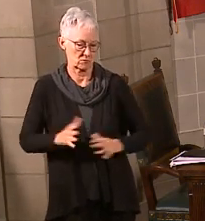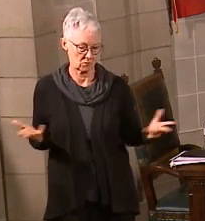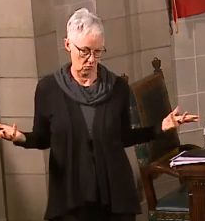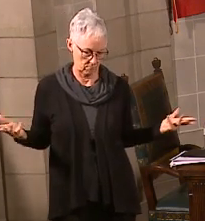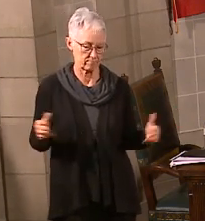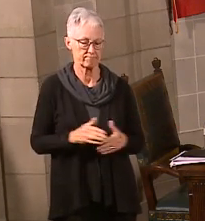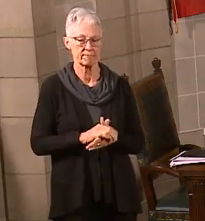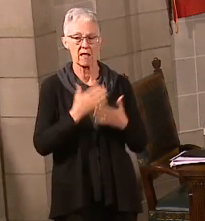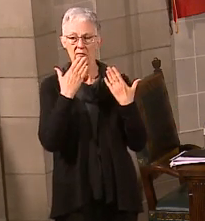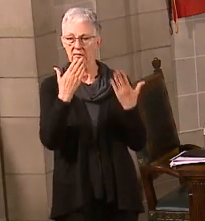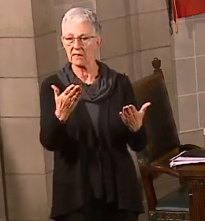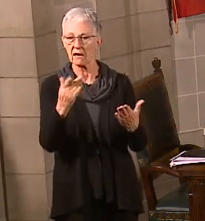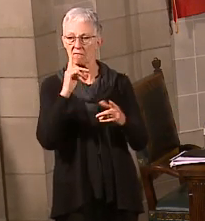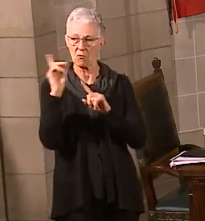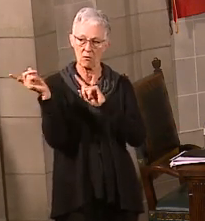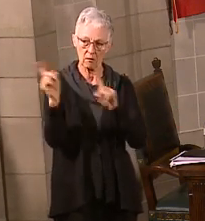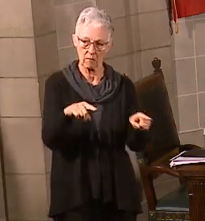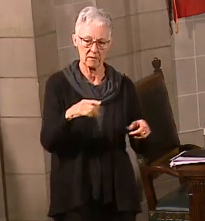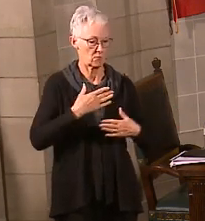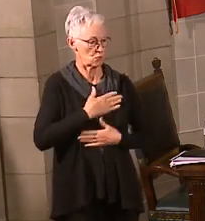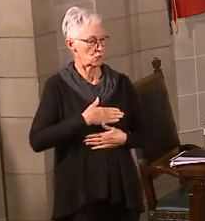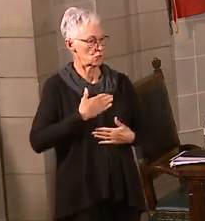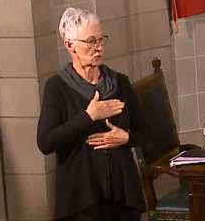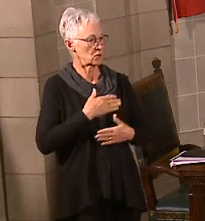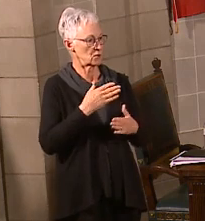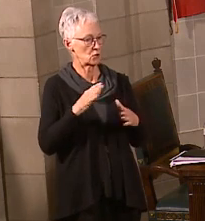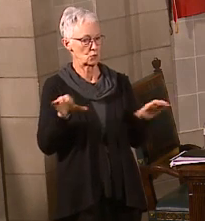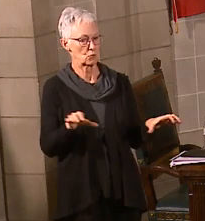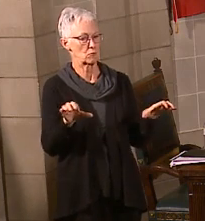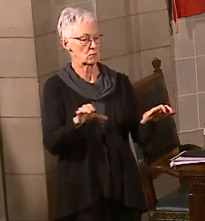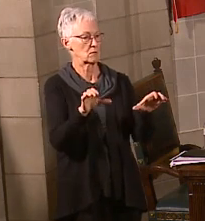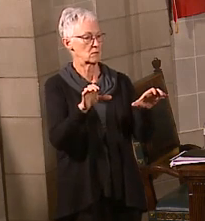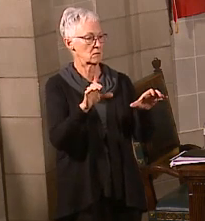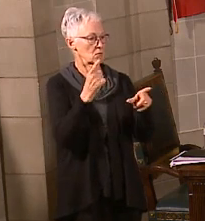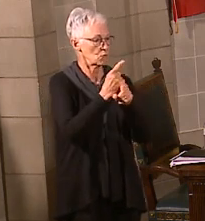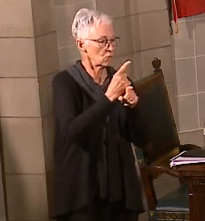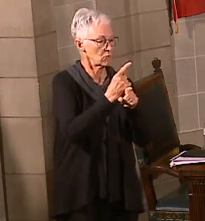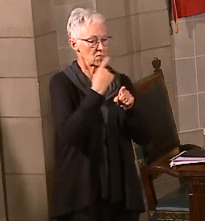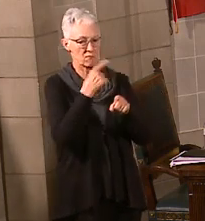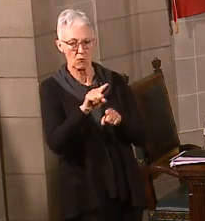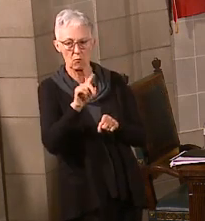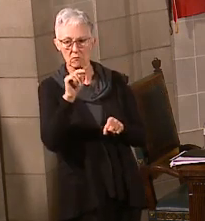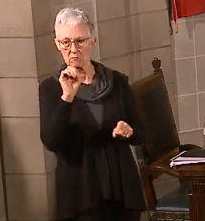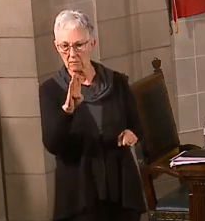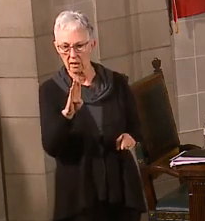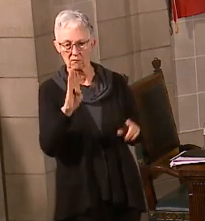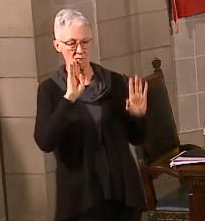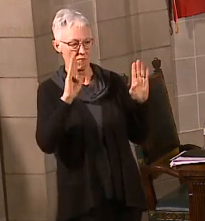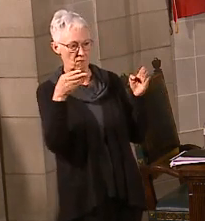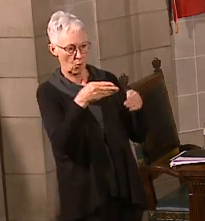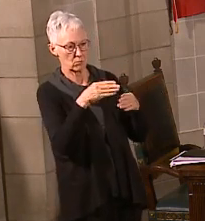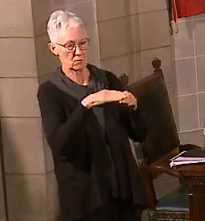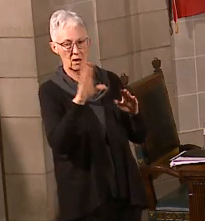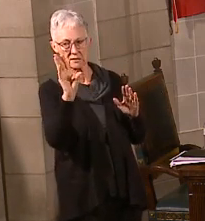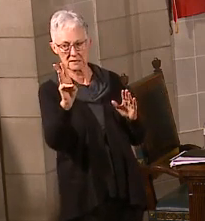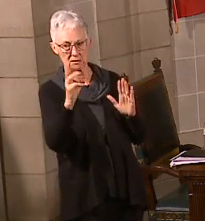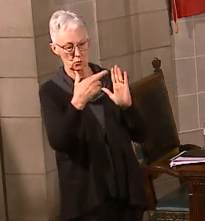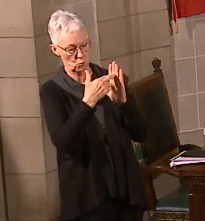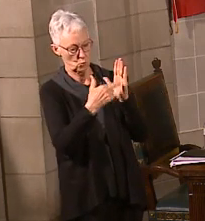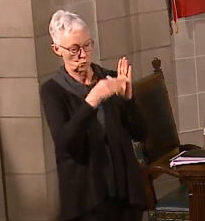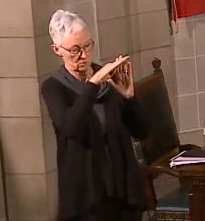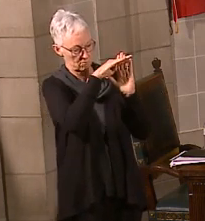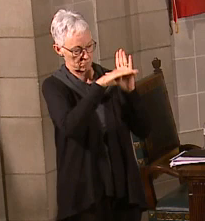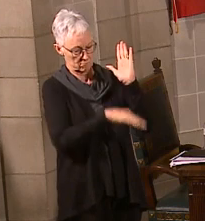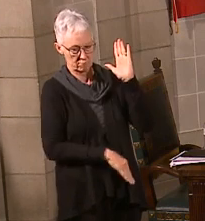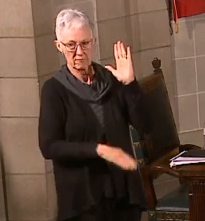coming here. We're going to continue what's doing right for Nebraska. We're going to continue to focus on our social distancing and our 6 rules. We will be back here tomorrow,